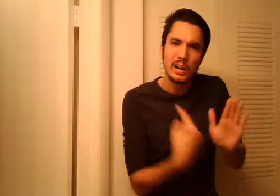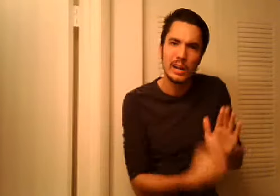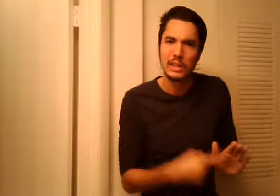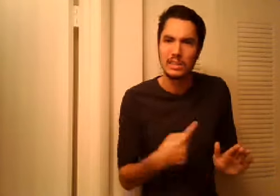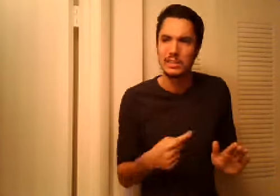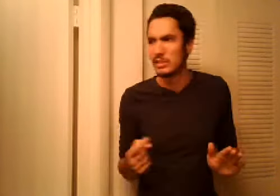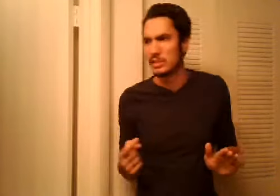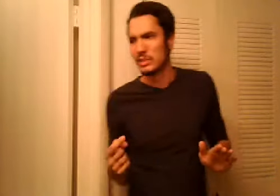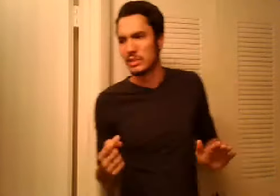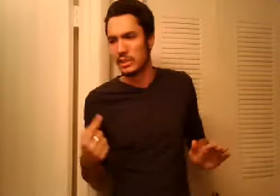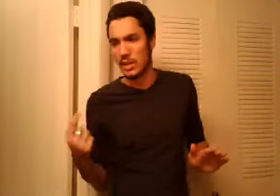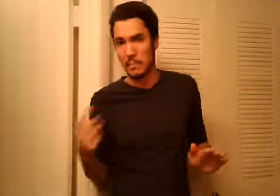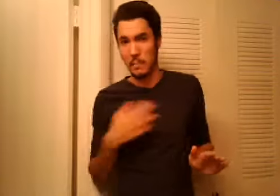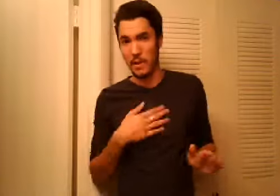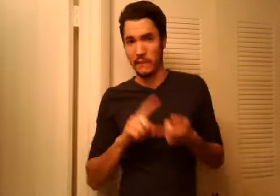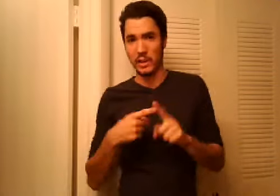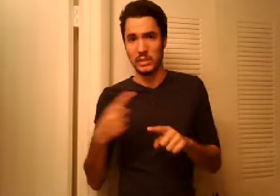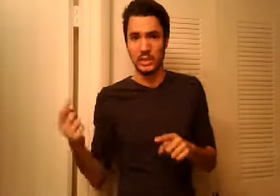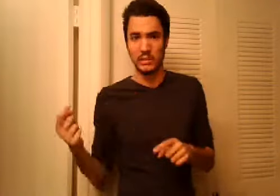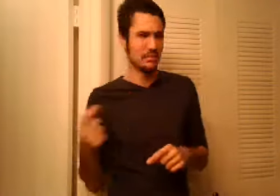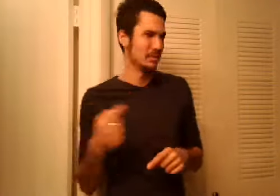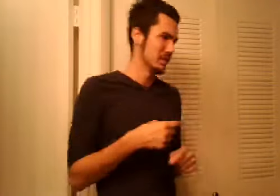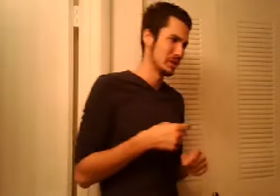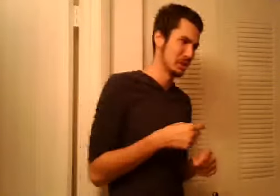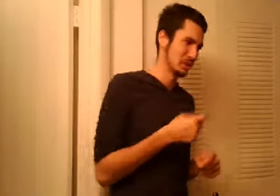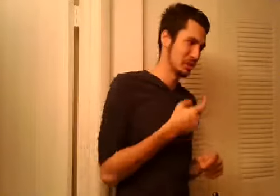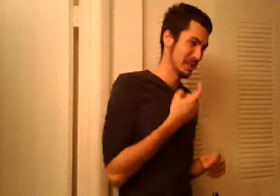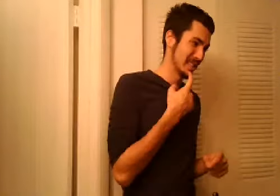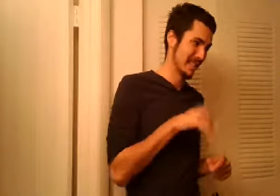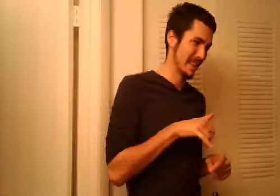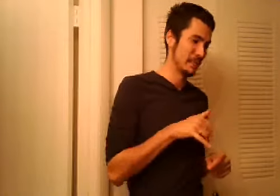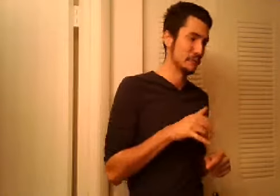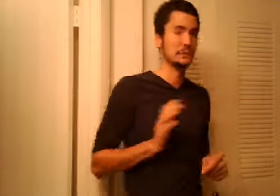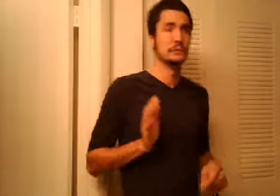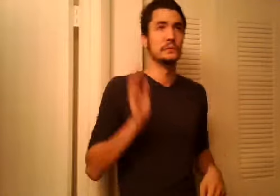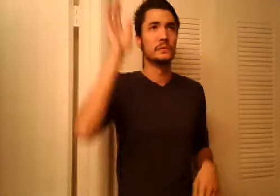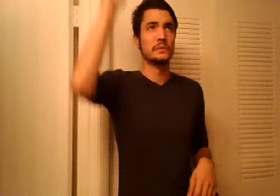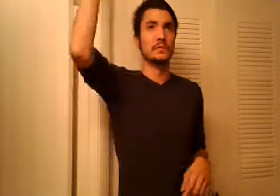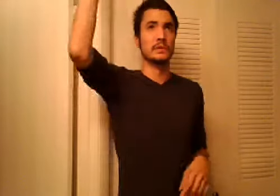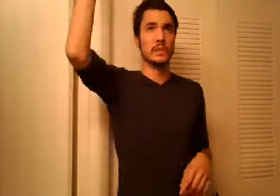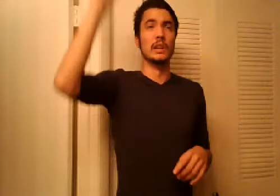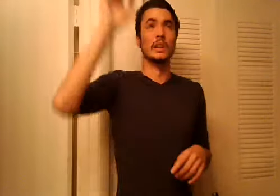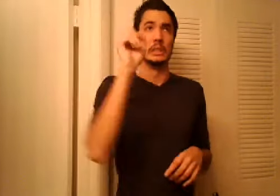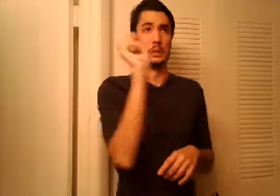that?" And he raises his hand, right? And his question is, what's your response to the idea